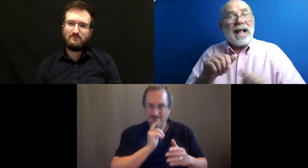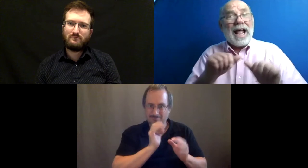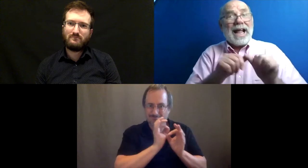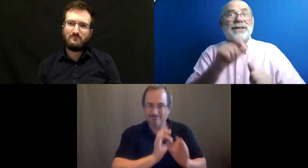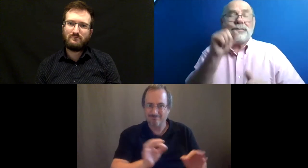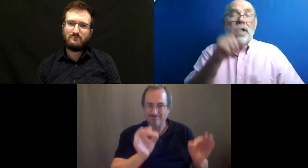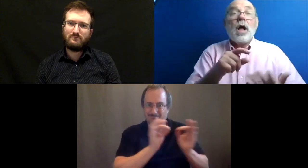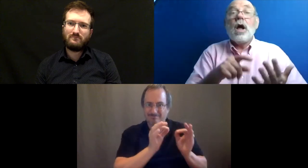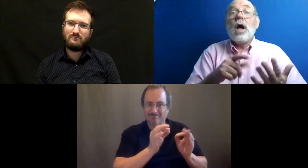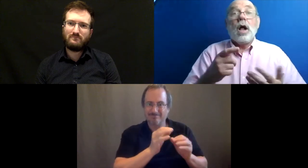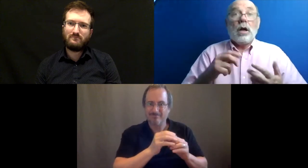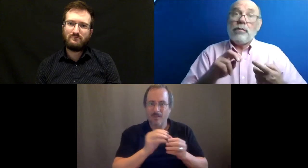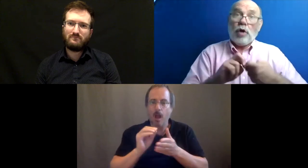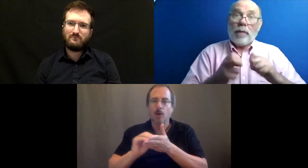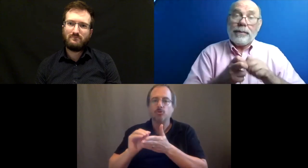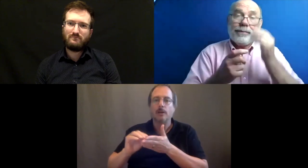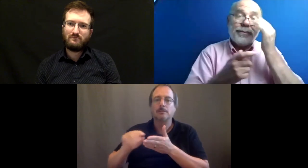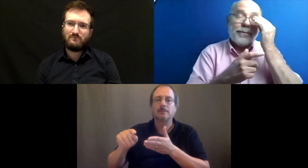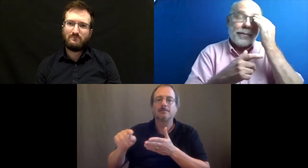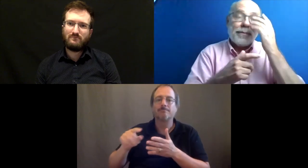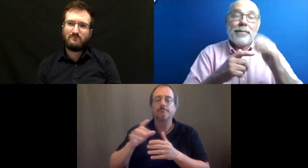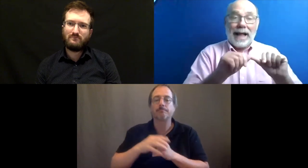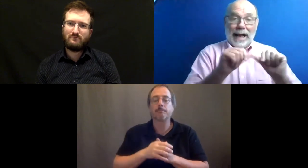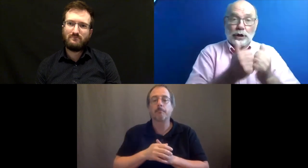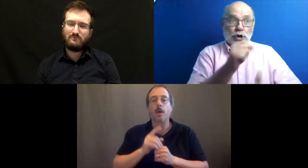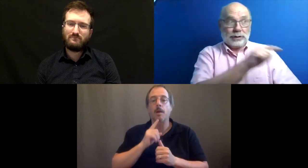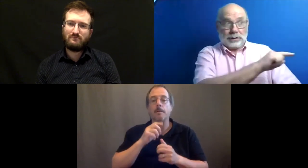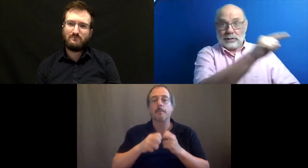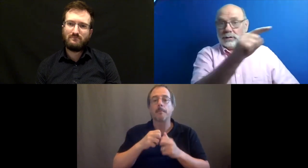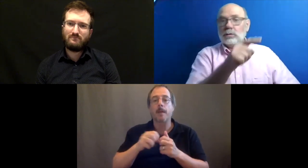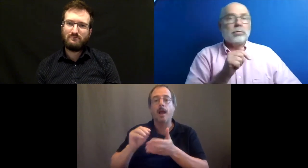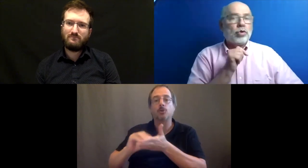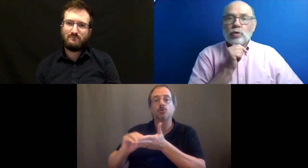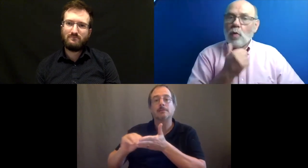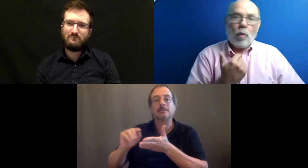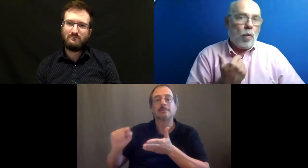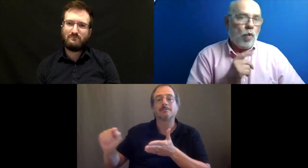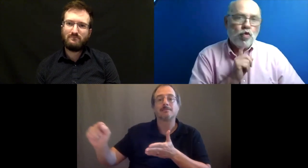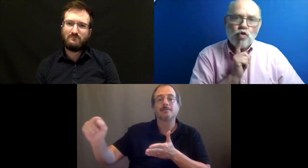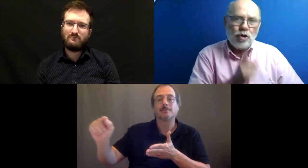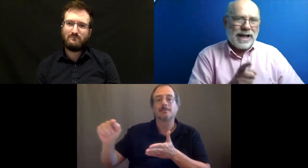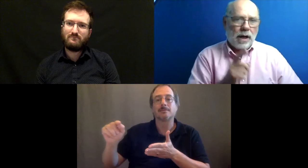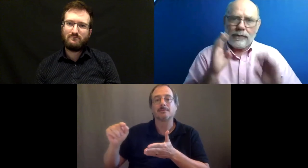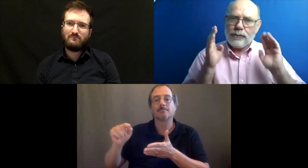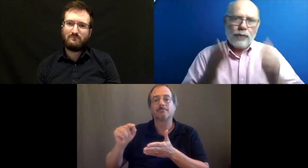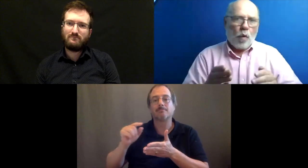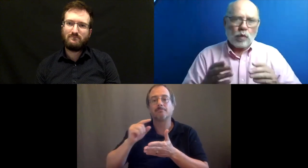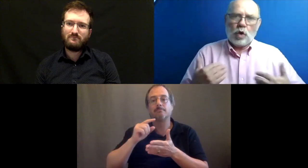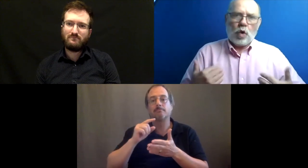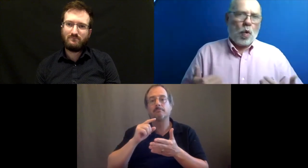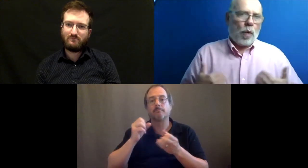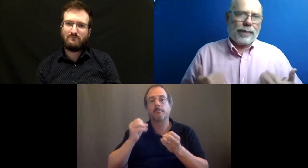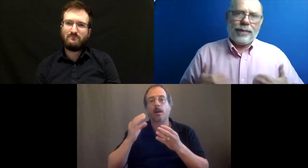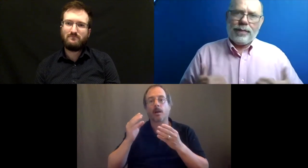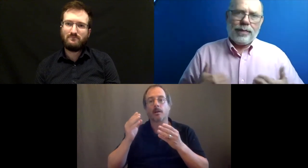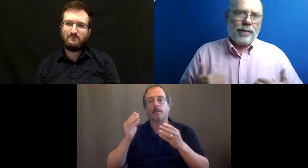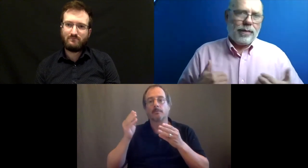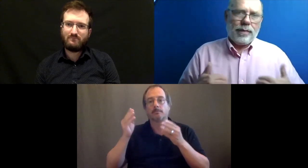rights. Agencies need to be held accountable for providing this education. However, this is not